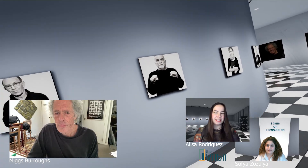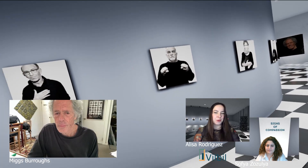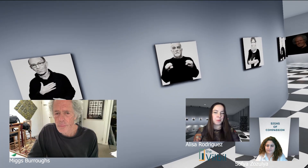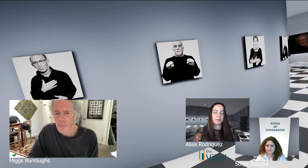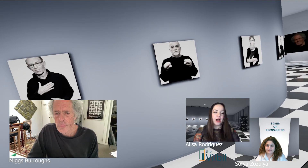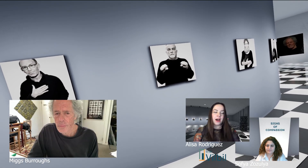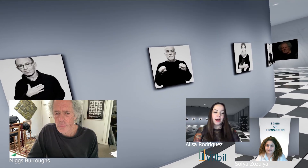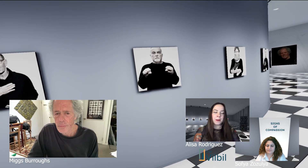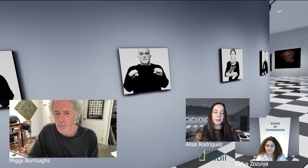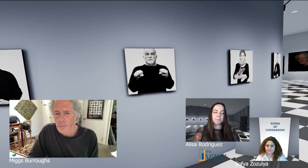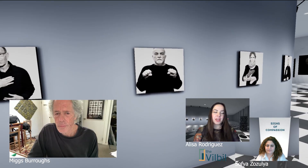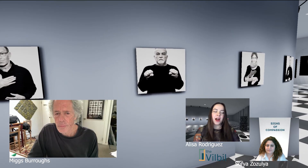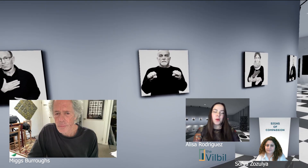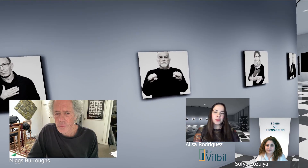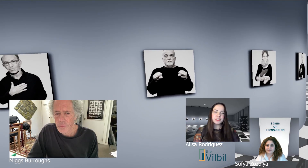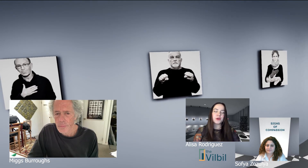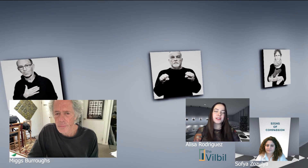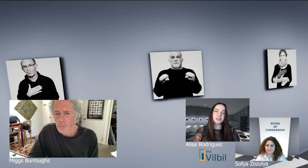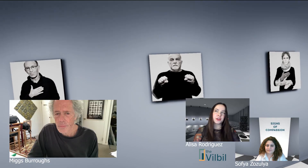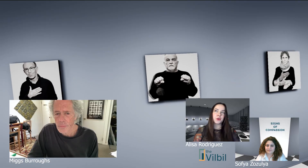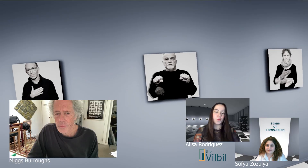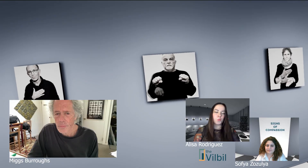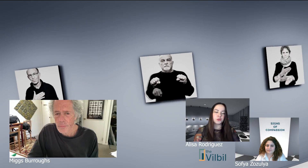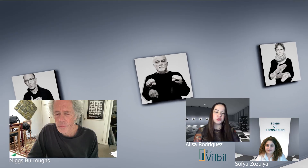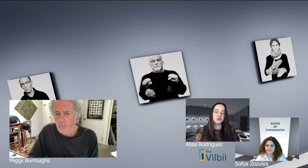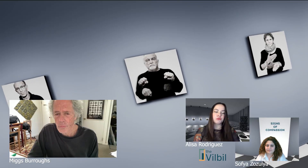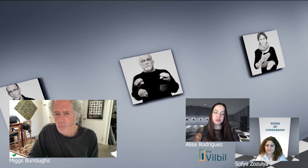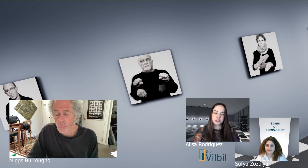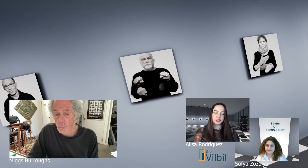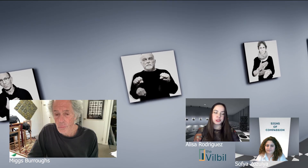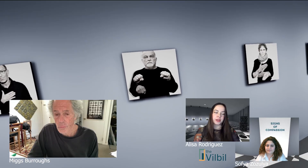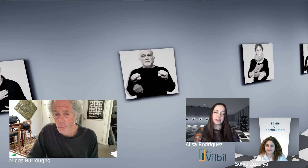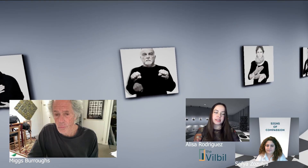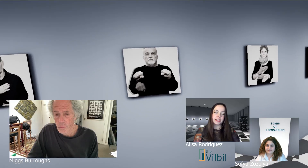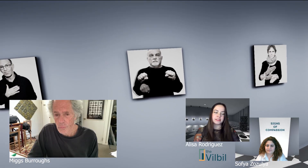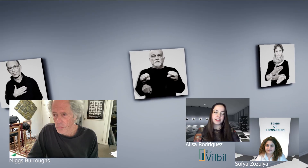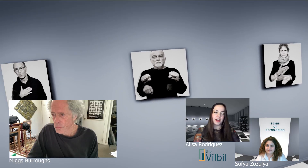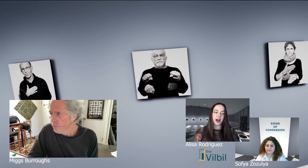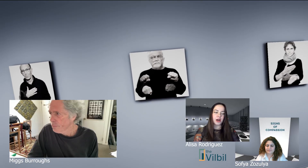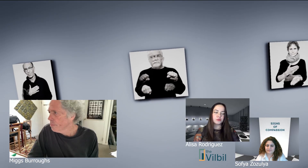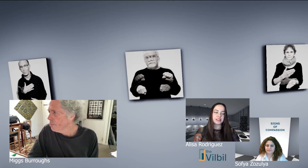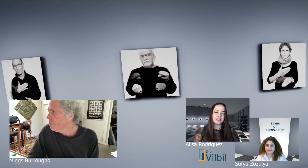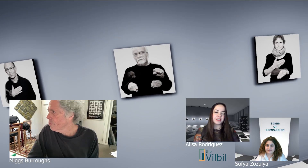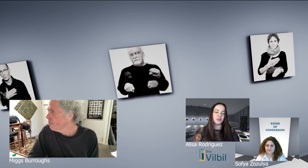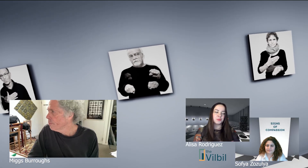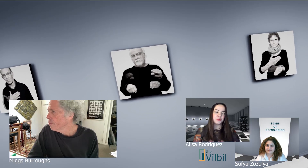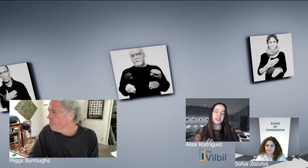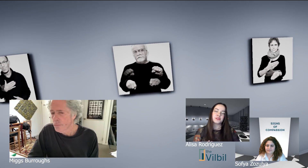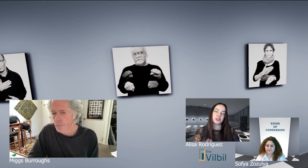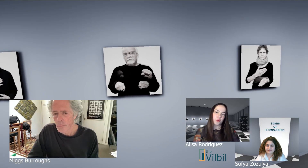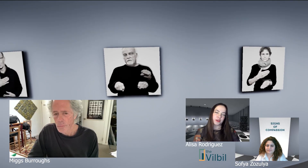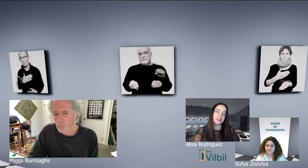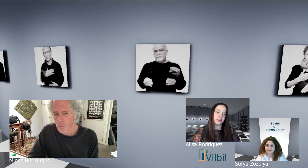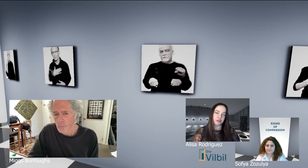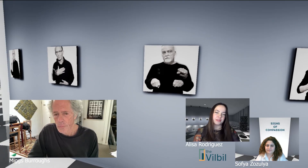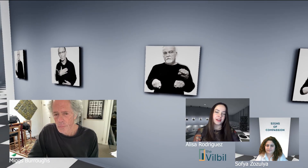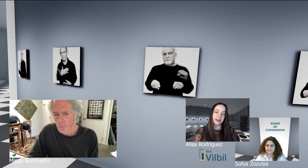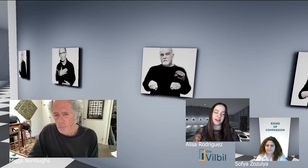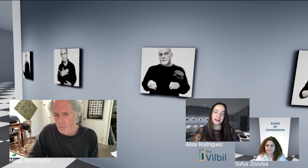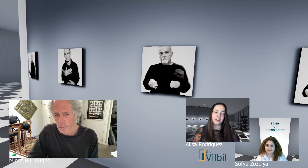medium. And I want to ask you what draws you to it and how does it help you tell stories differently?